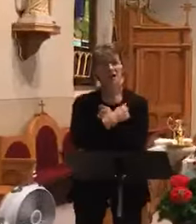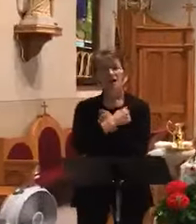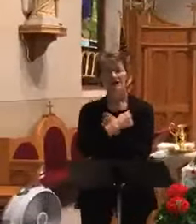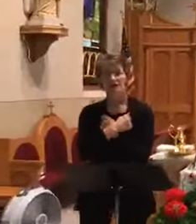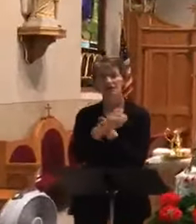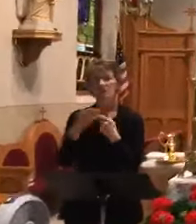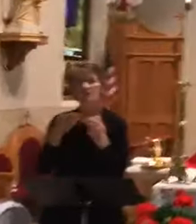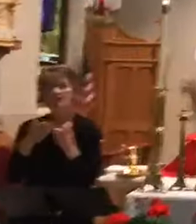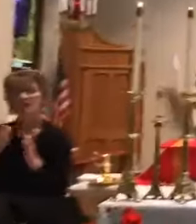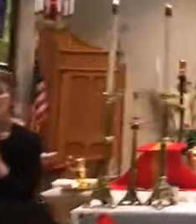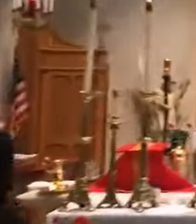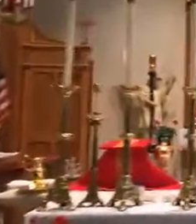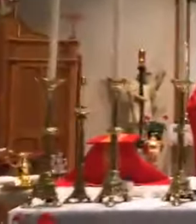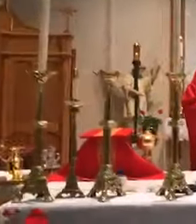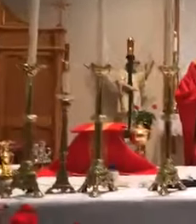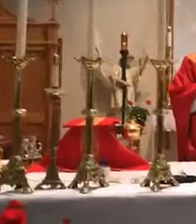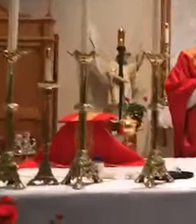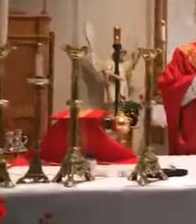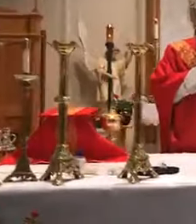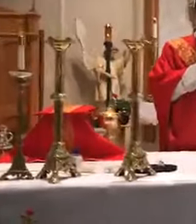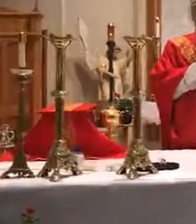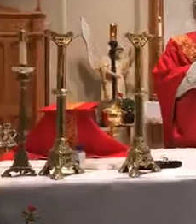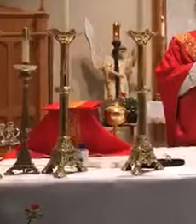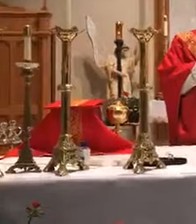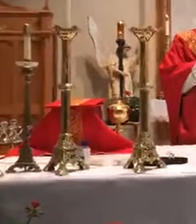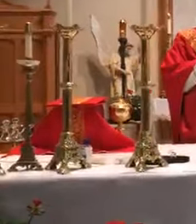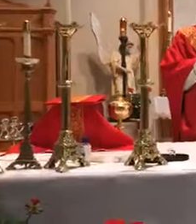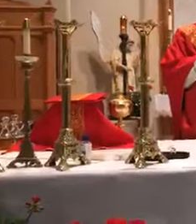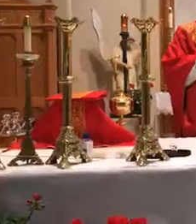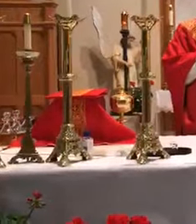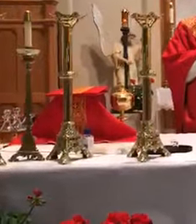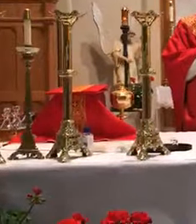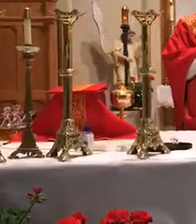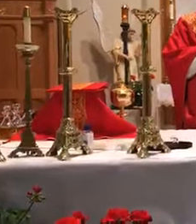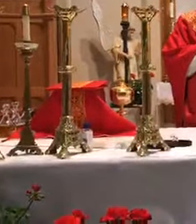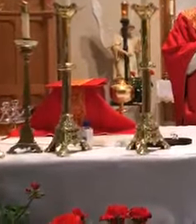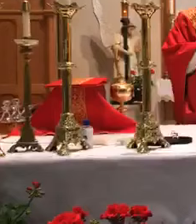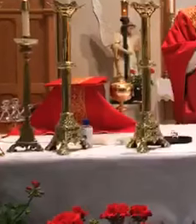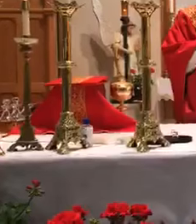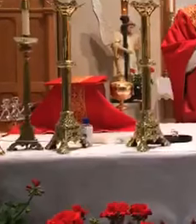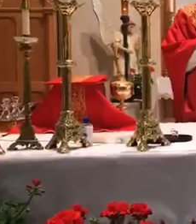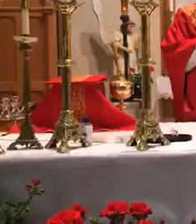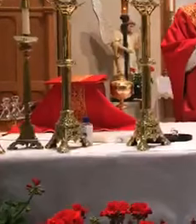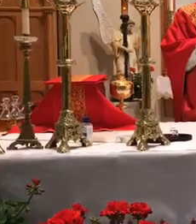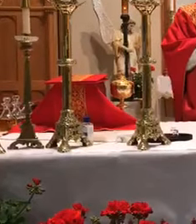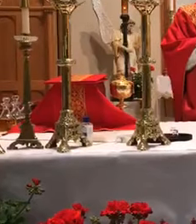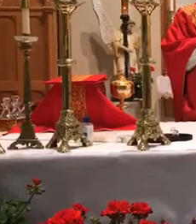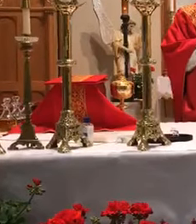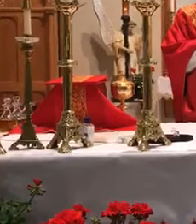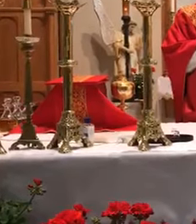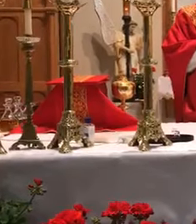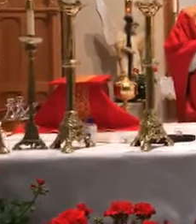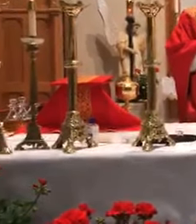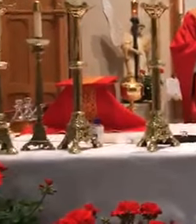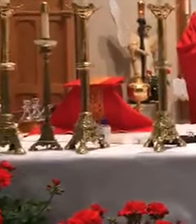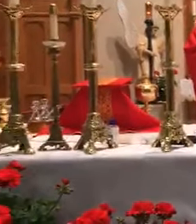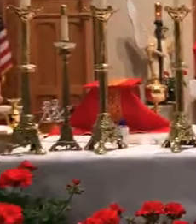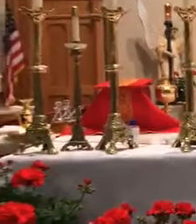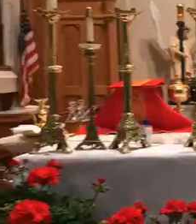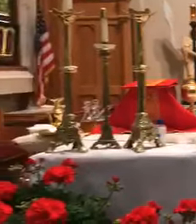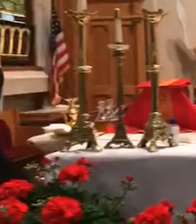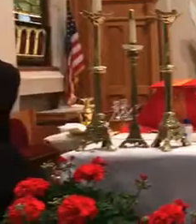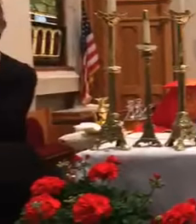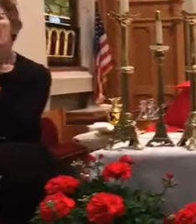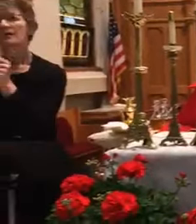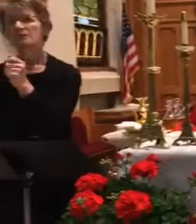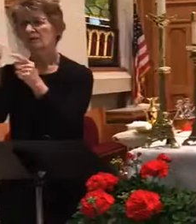allow you to move about our whole being. We promise to follow you faithfully today and every day, and